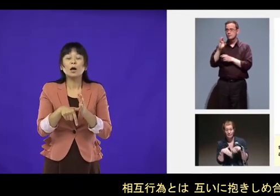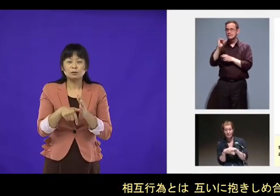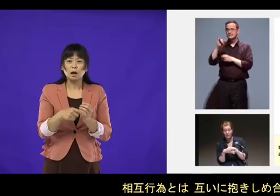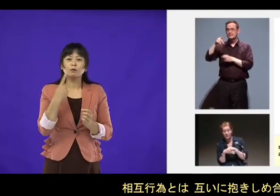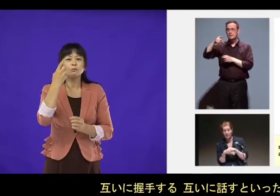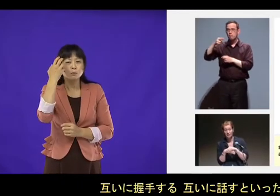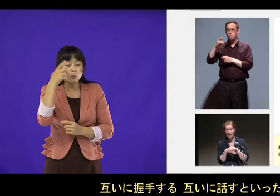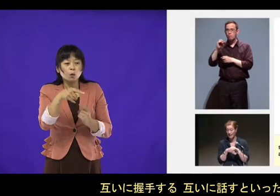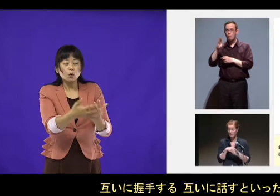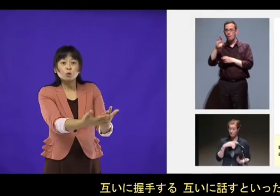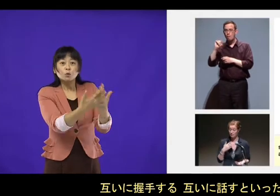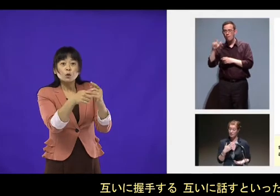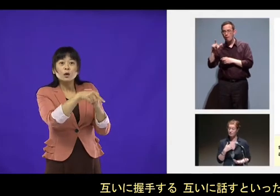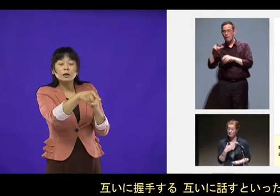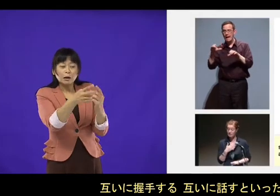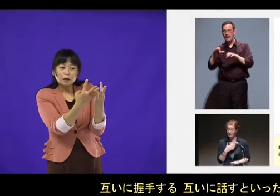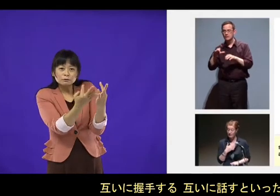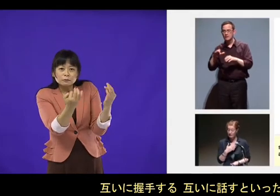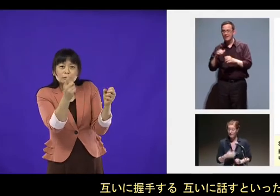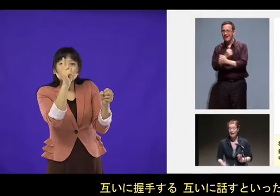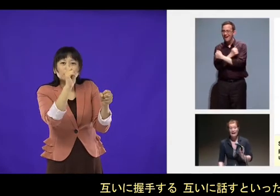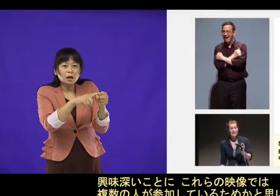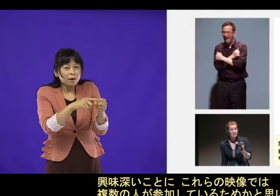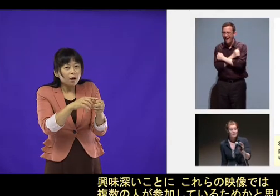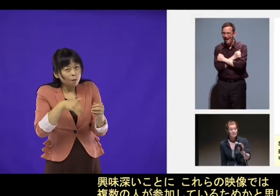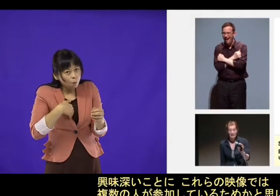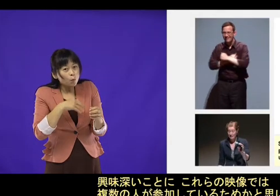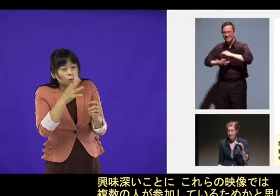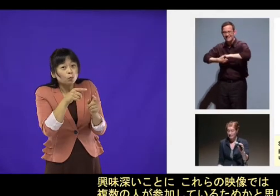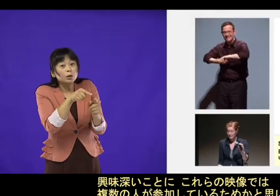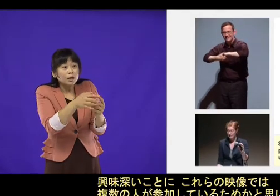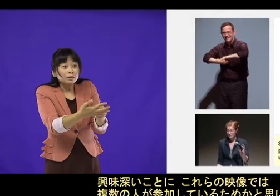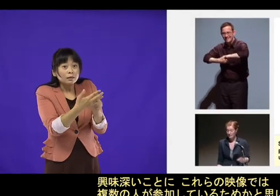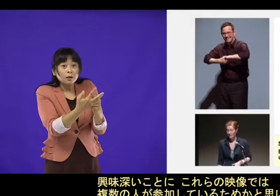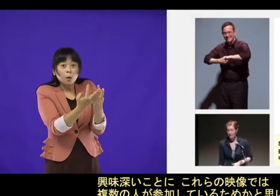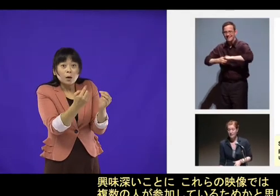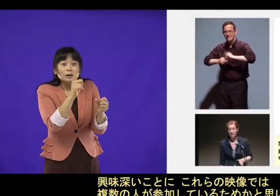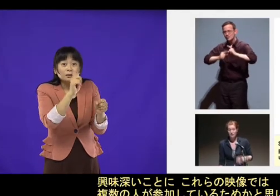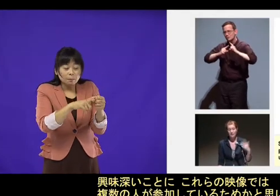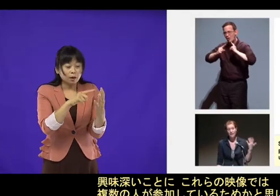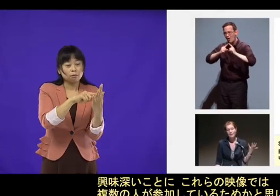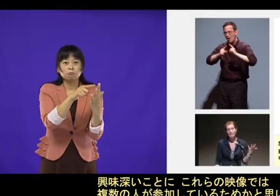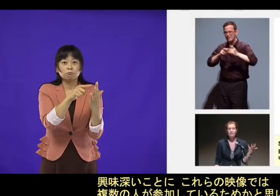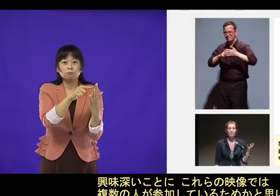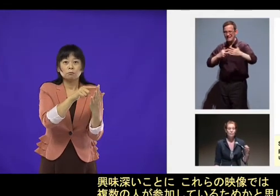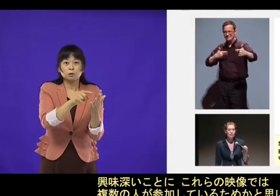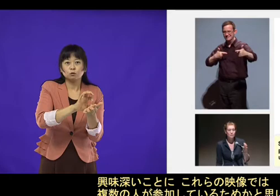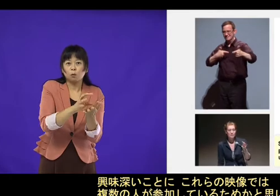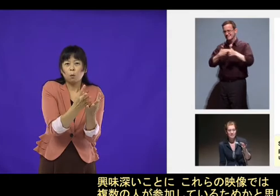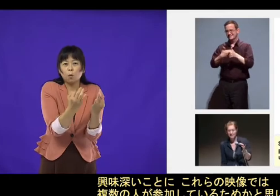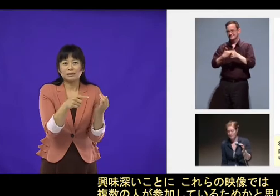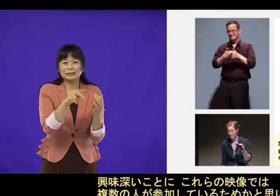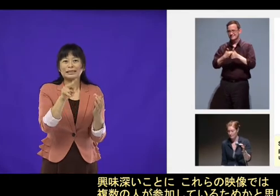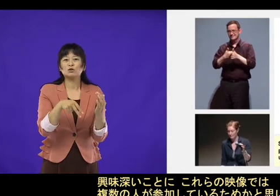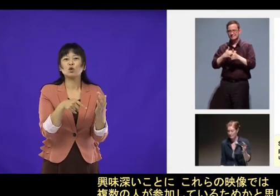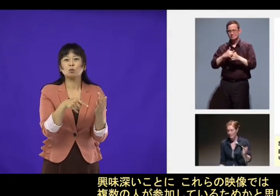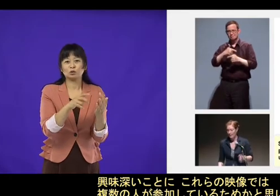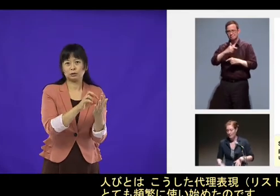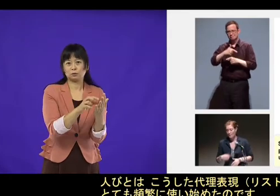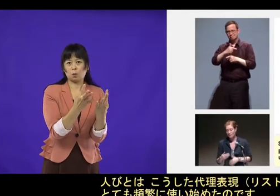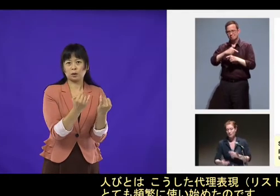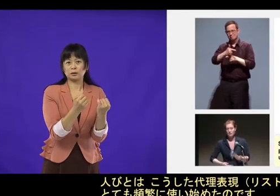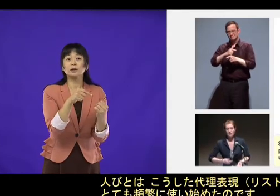other or giving each other a hand or talking to each other. And interestingly, in these videos, I think because there were multiple